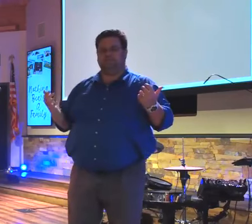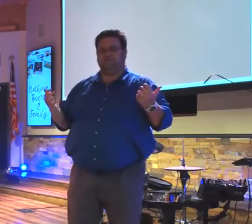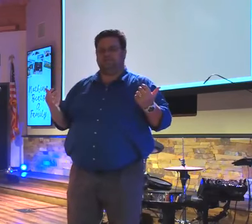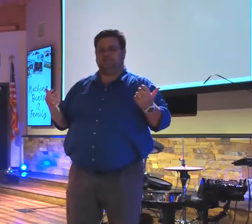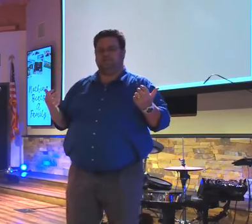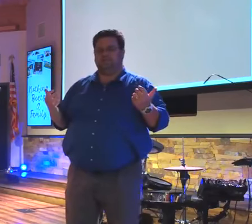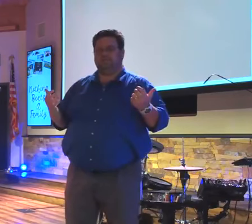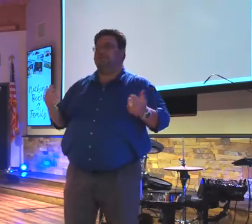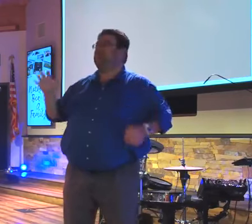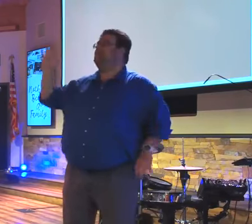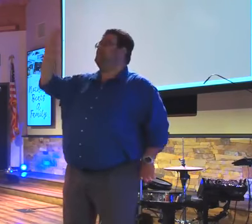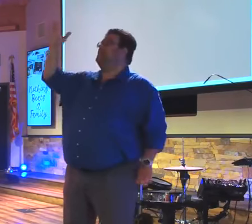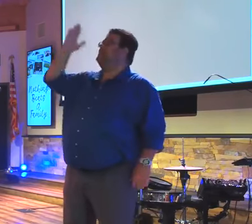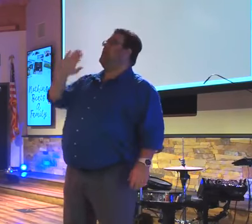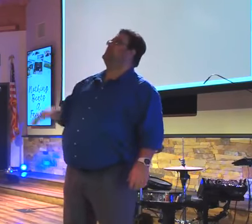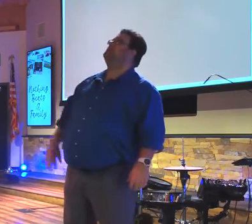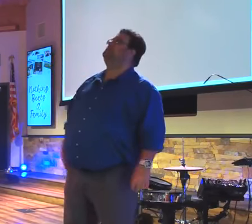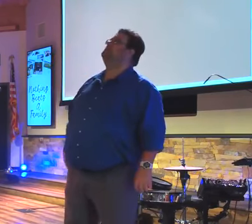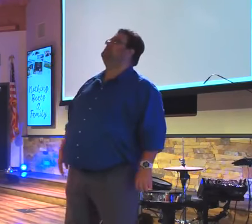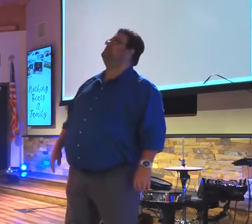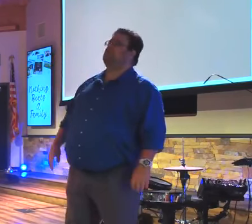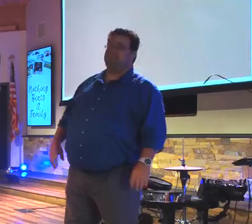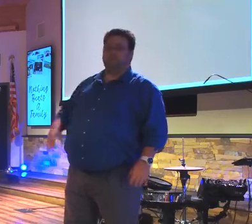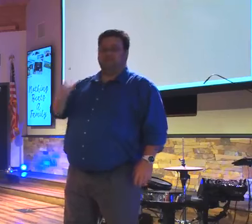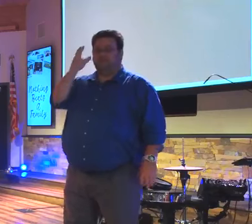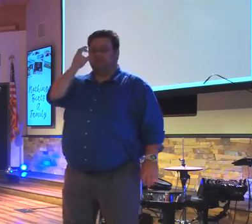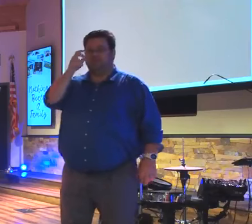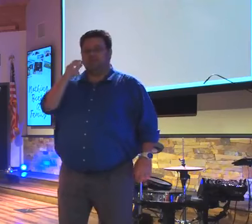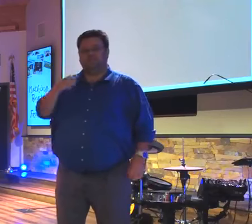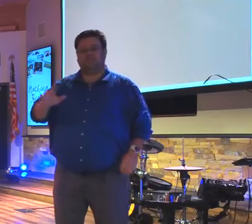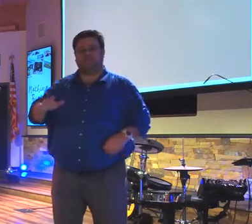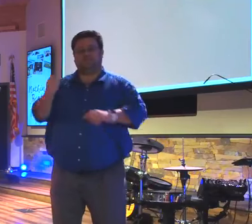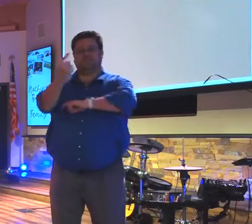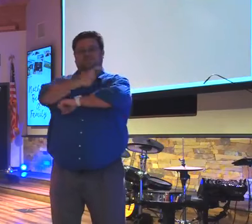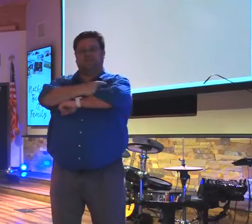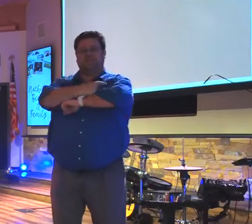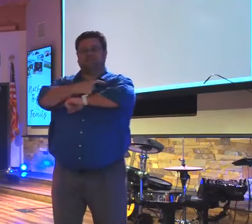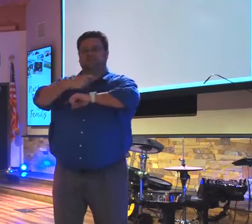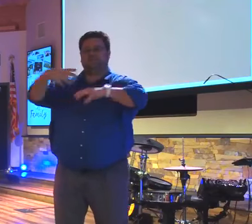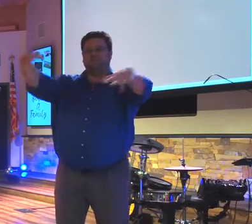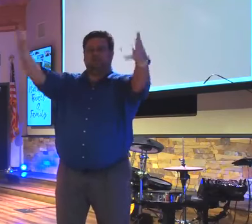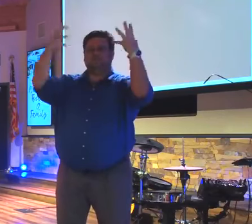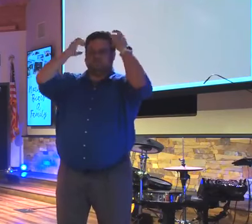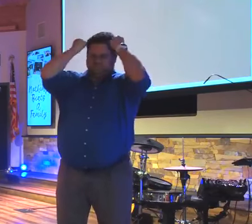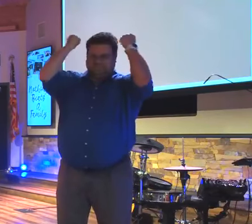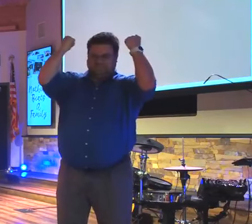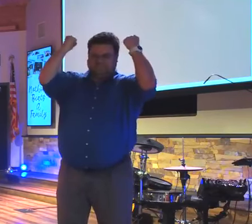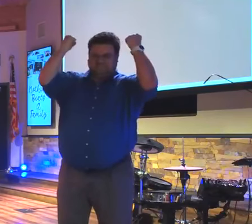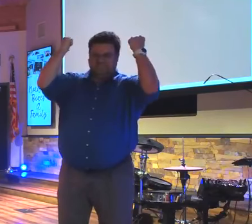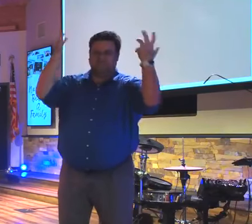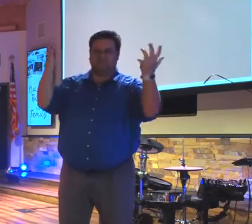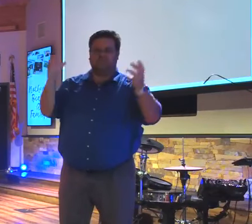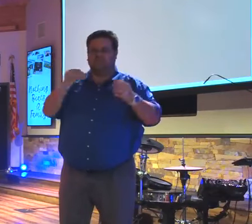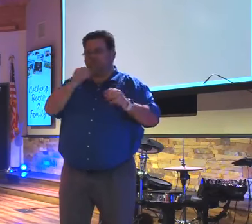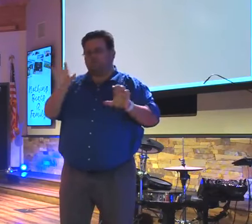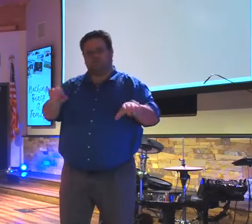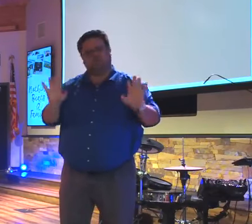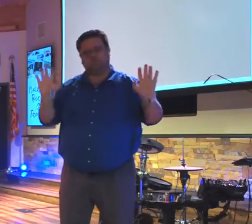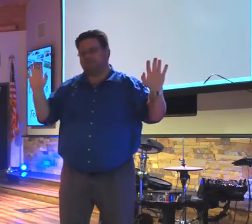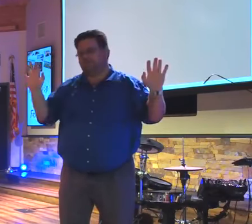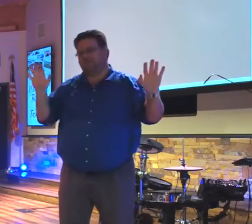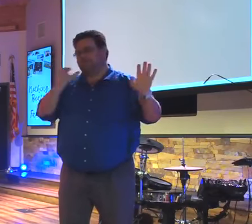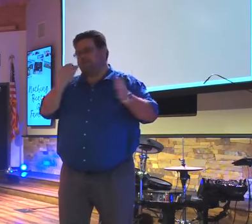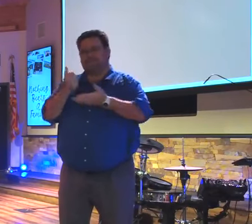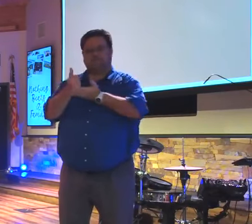Seek God. Listen, if you got days where you think you're going to pull your hair out, don't do it because it